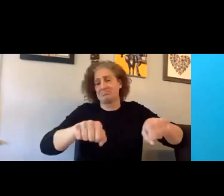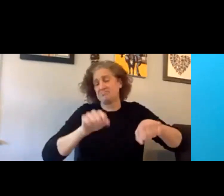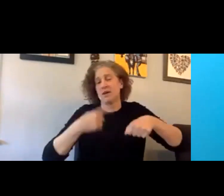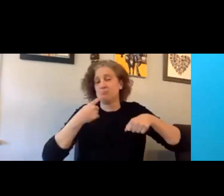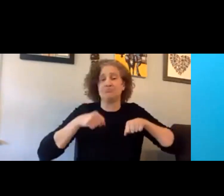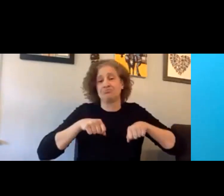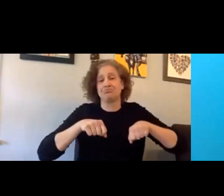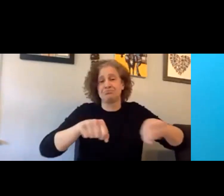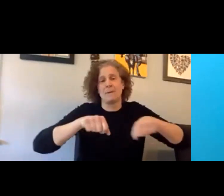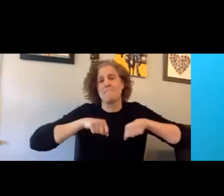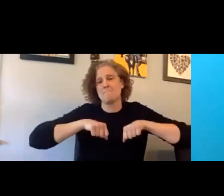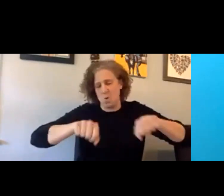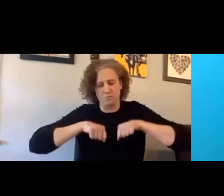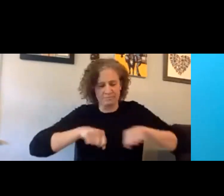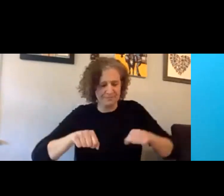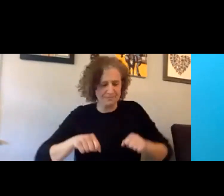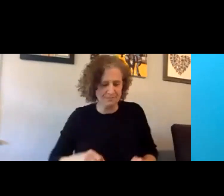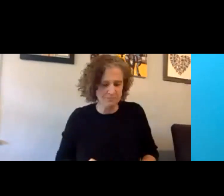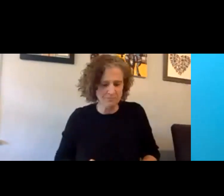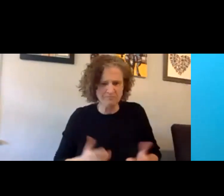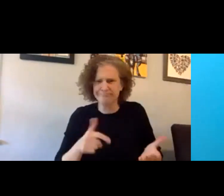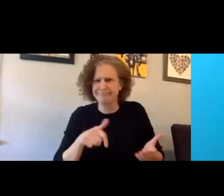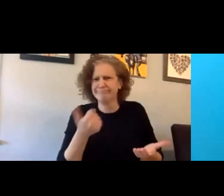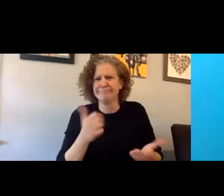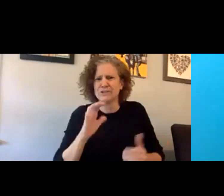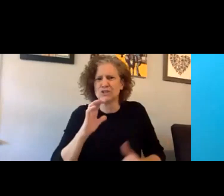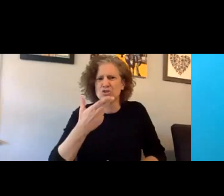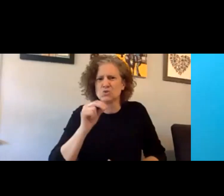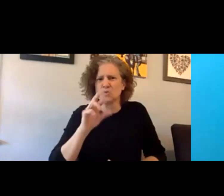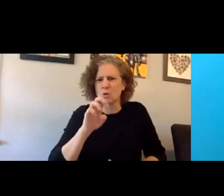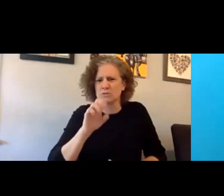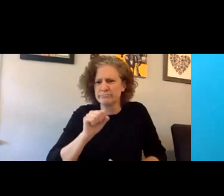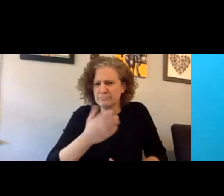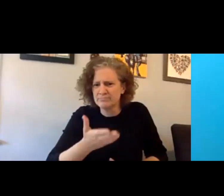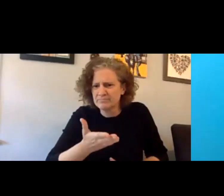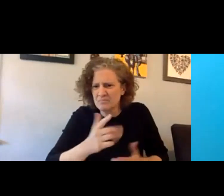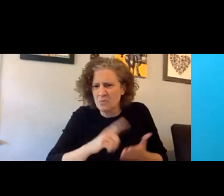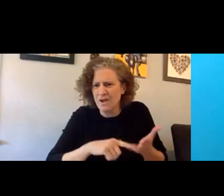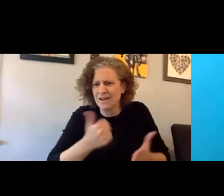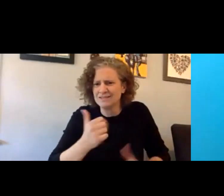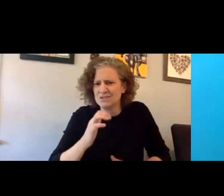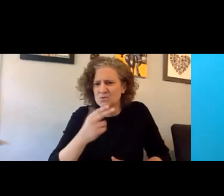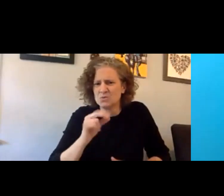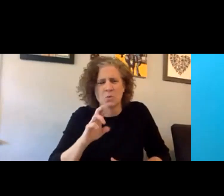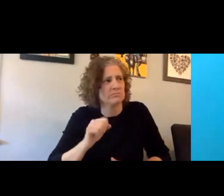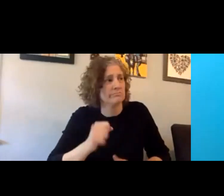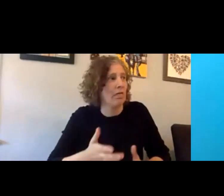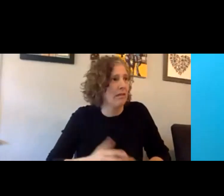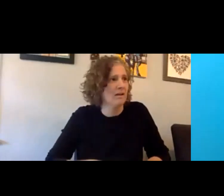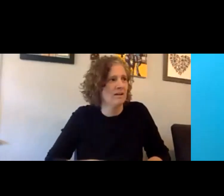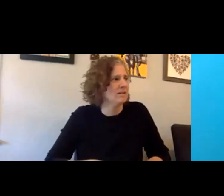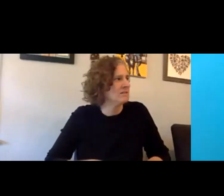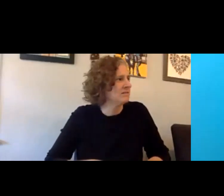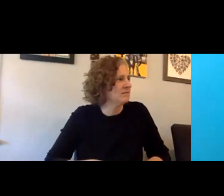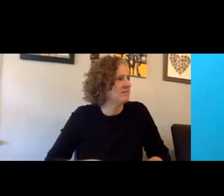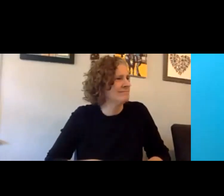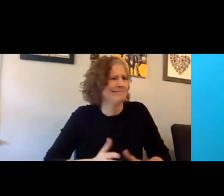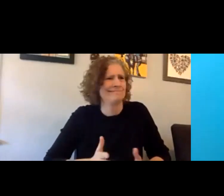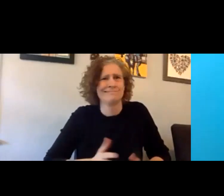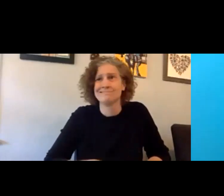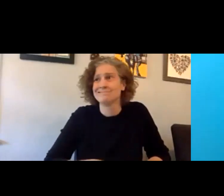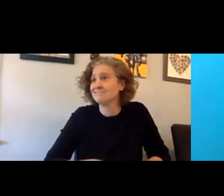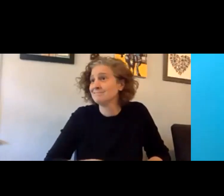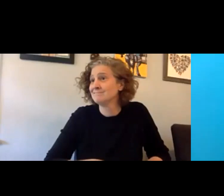mow, or do this on your mouth, kind of like a movement. What other chores?